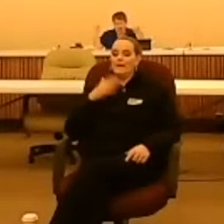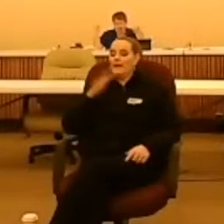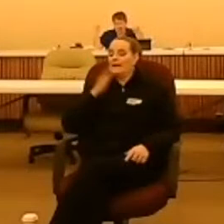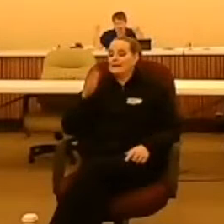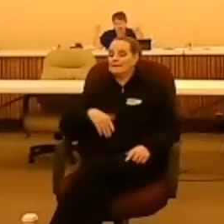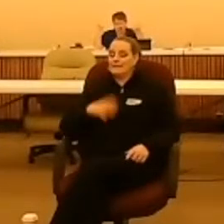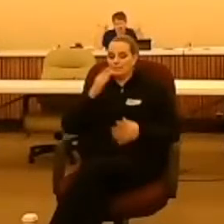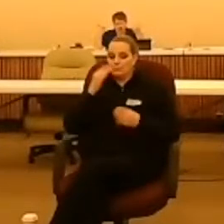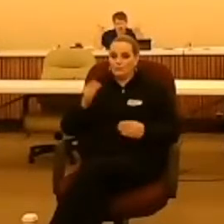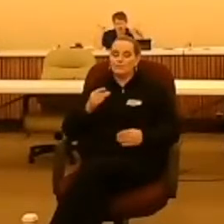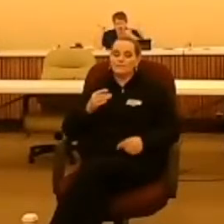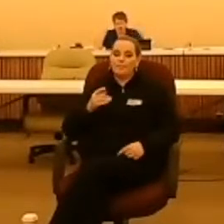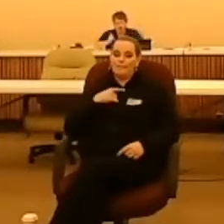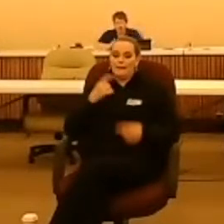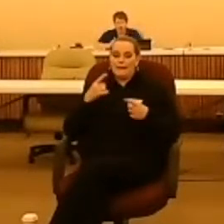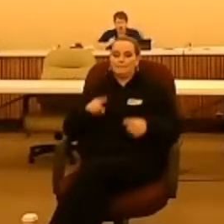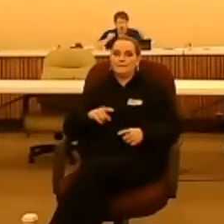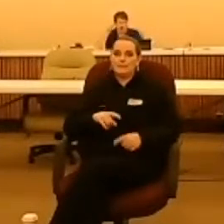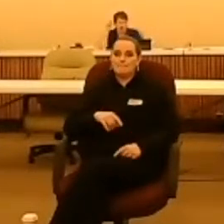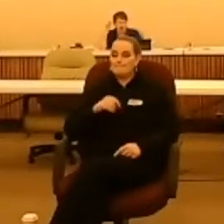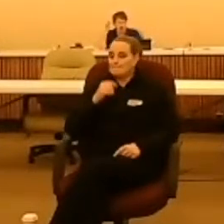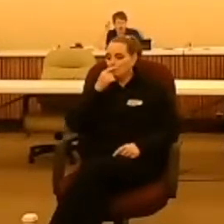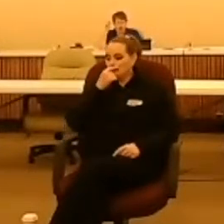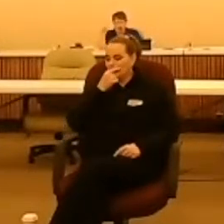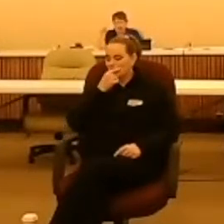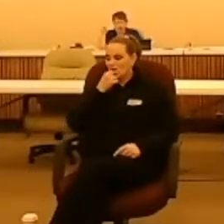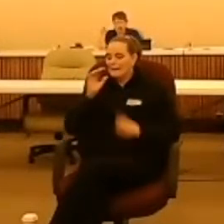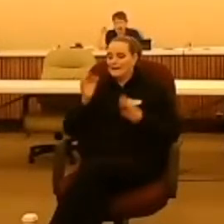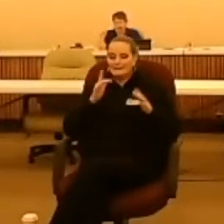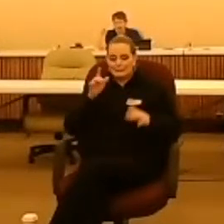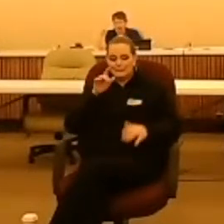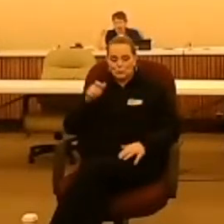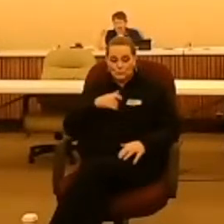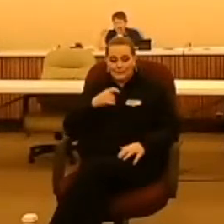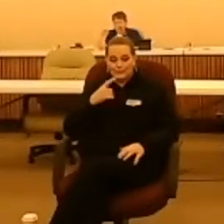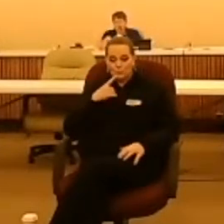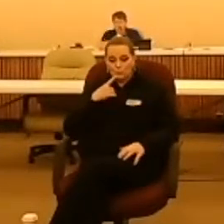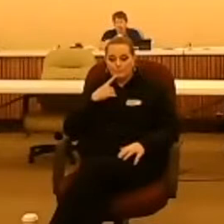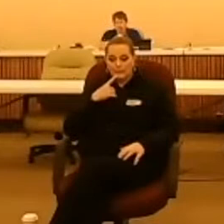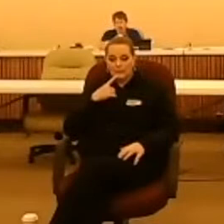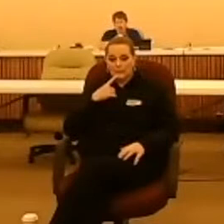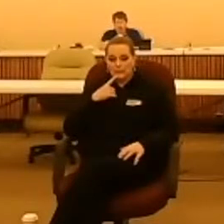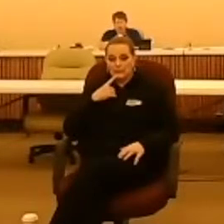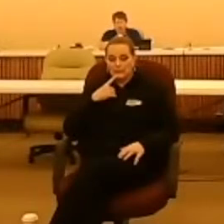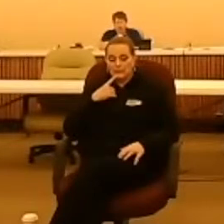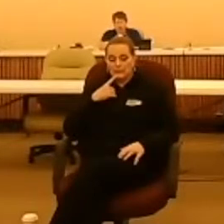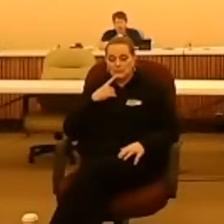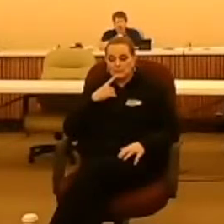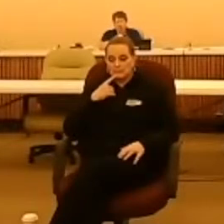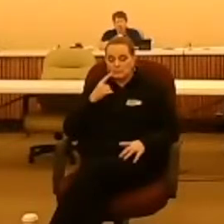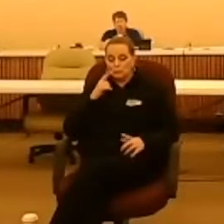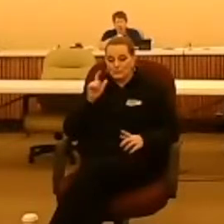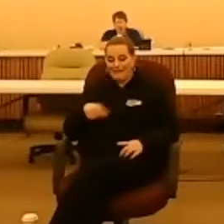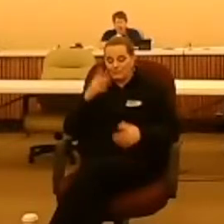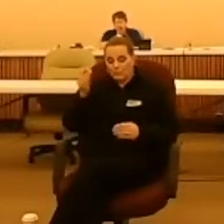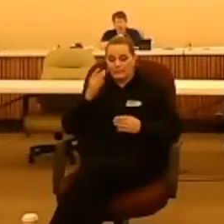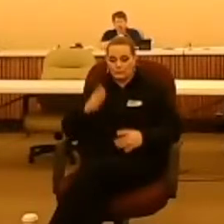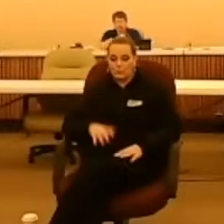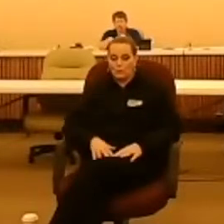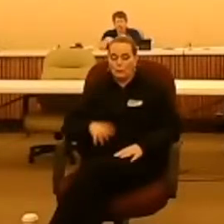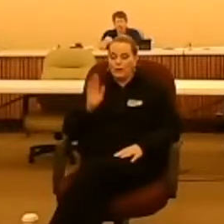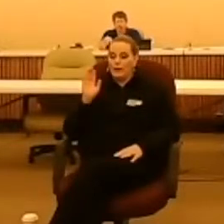board that this had happened. It seems to me you guys would be honor bound to inform the town board, hey, by the